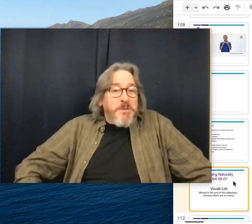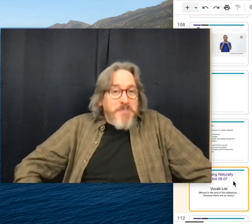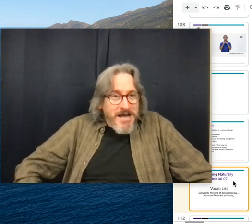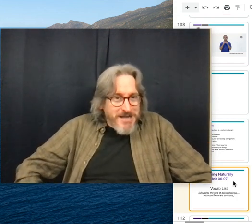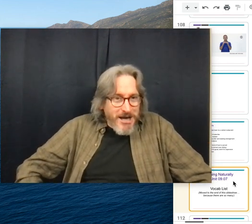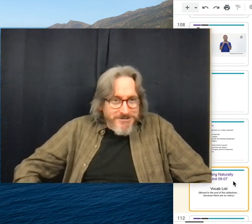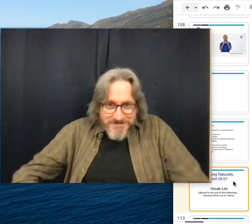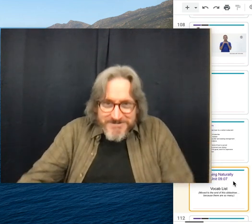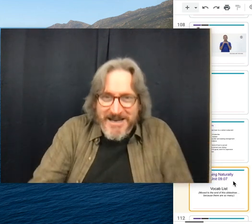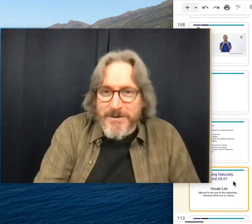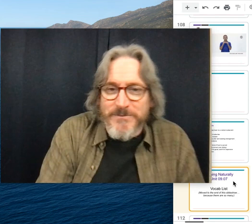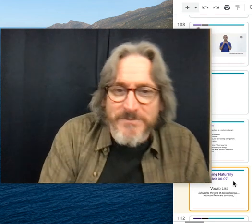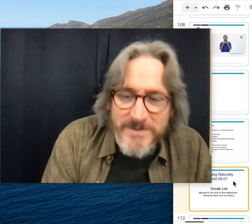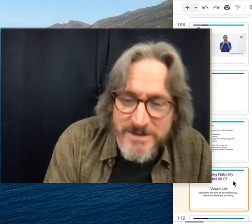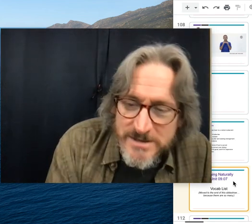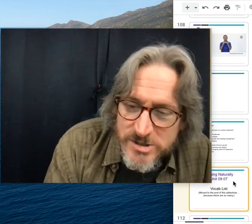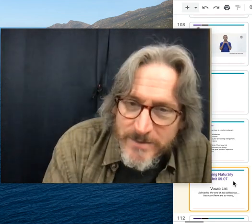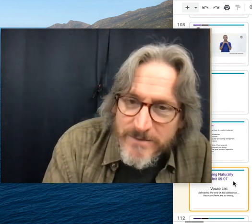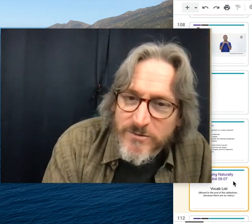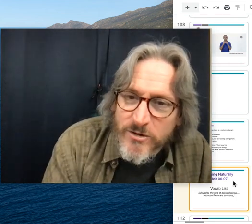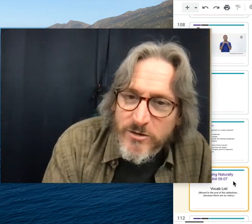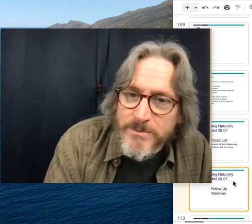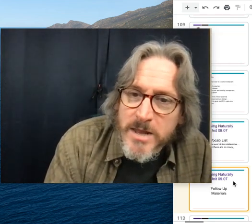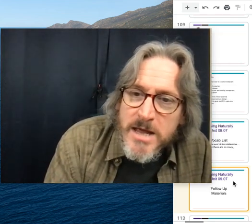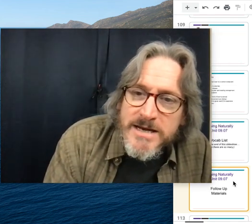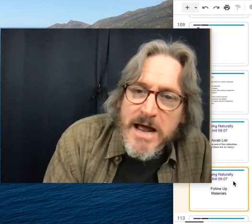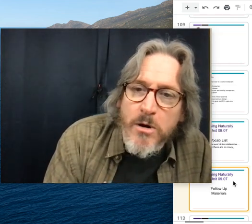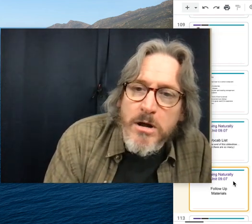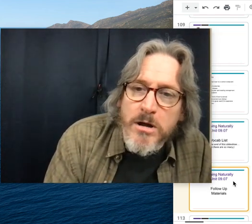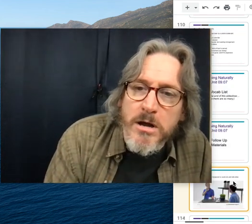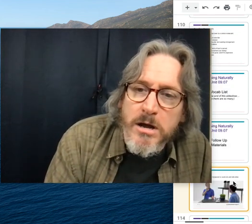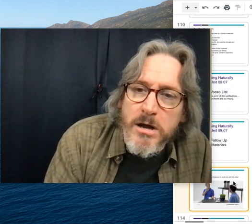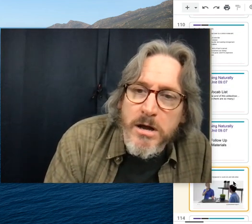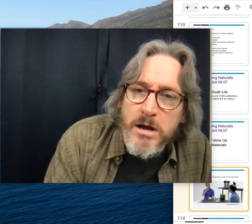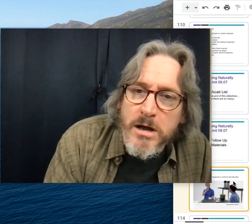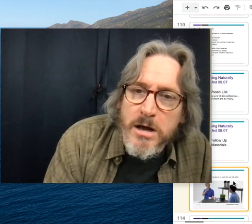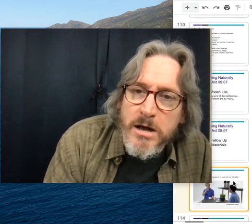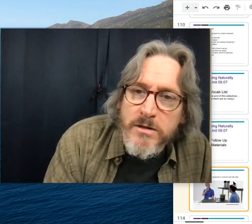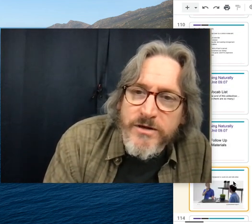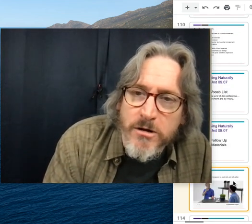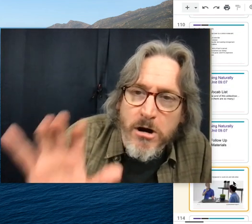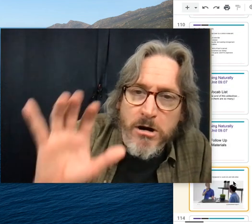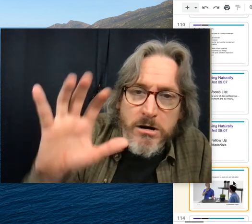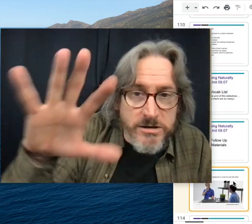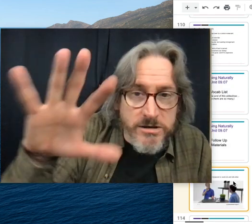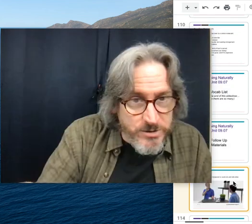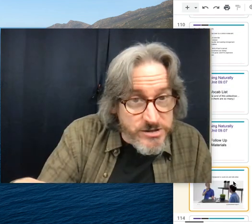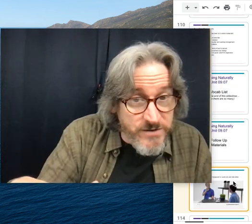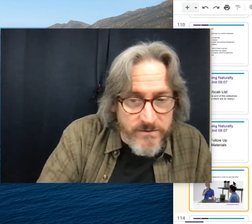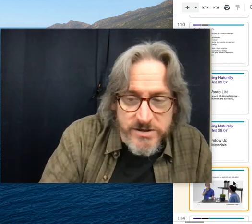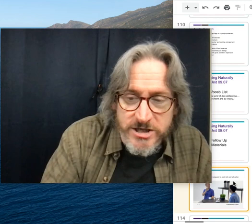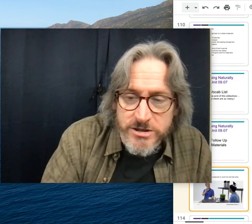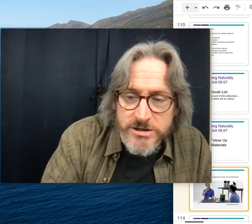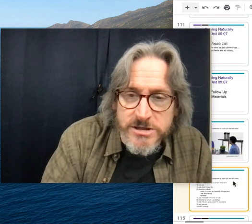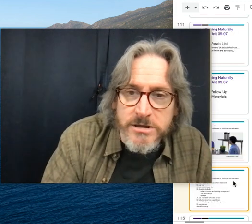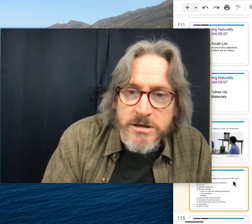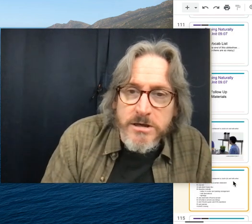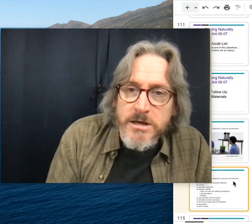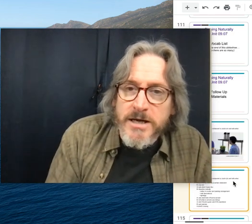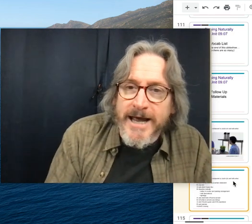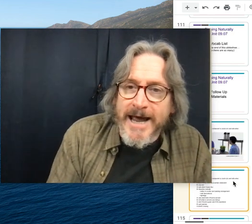It was amazing. Anyway, vocab. Now, there are descriptions of